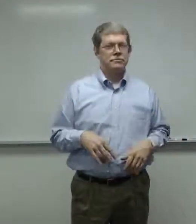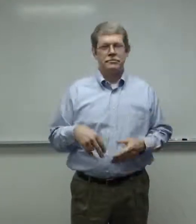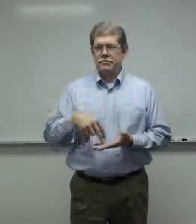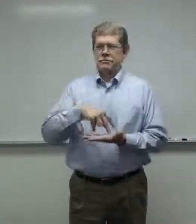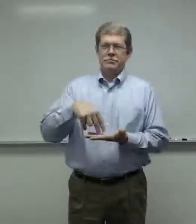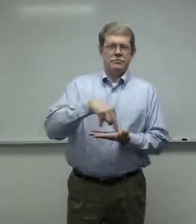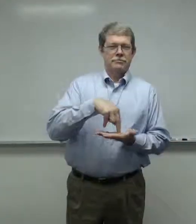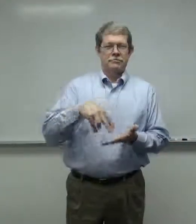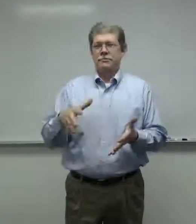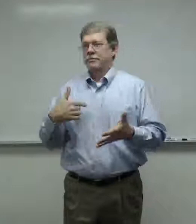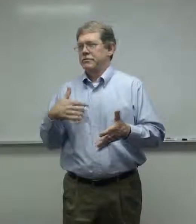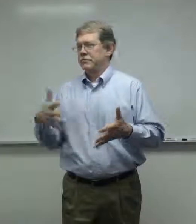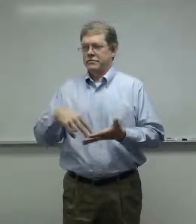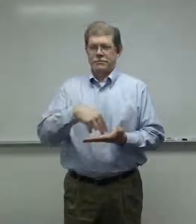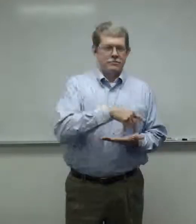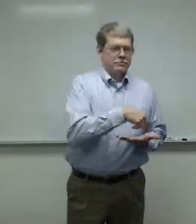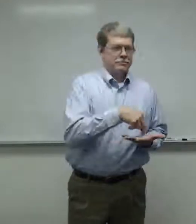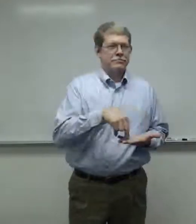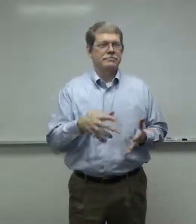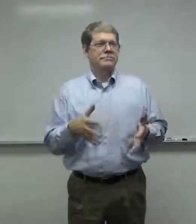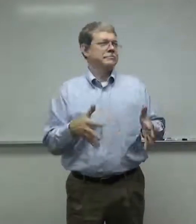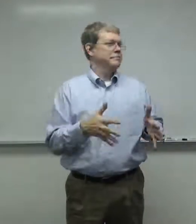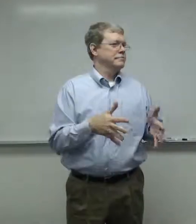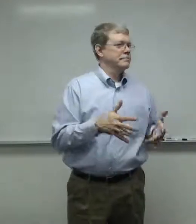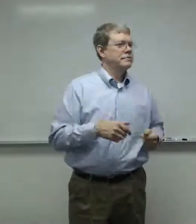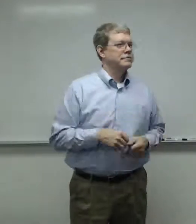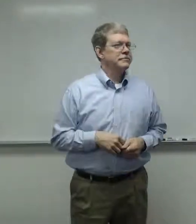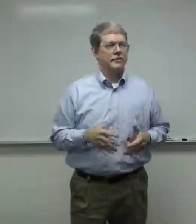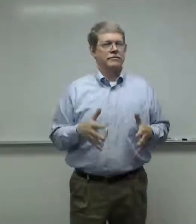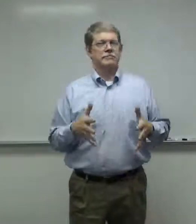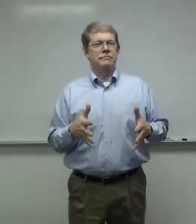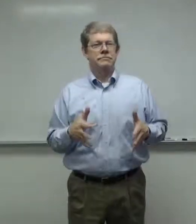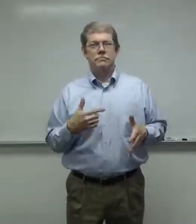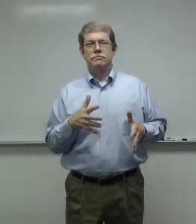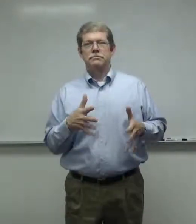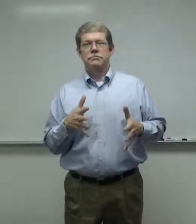I'm anxious. I'm pacing the floor. Nervous.